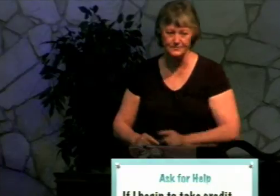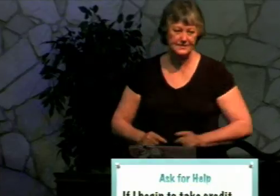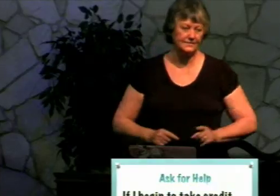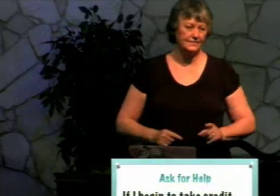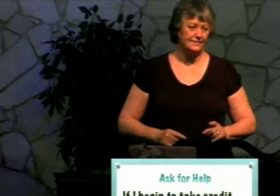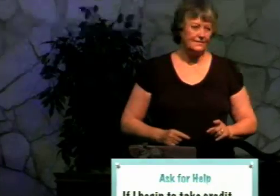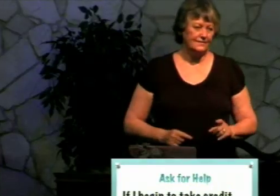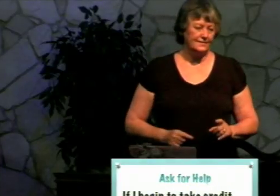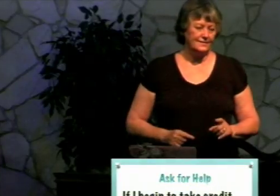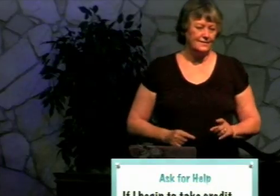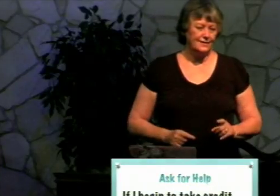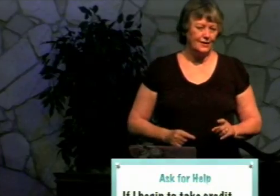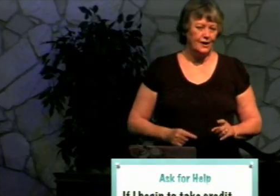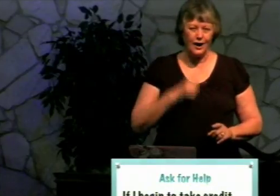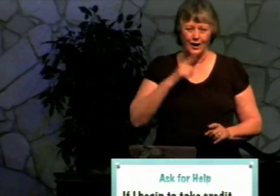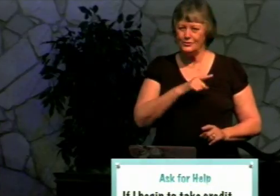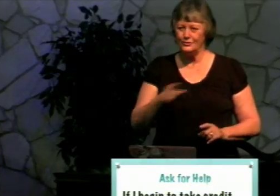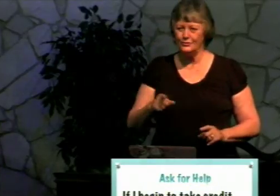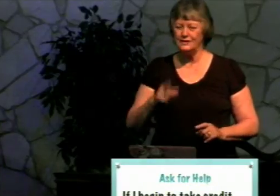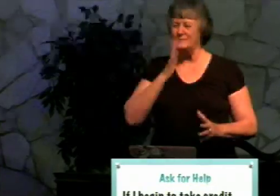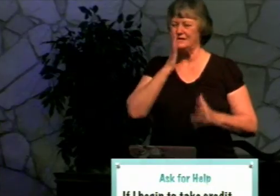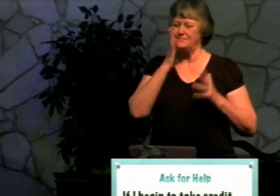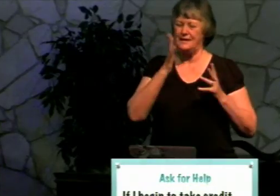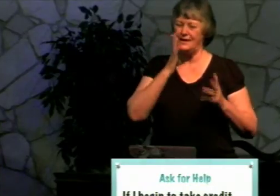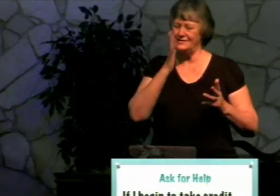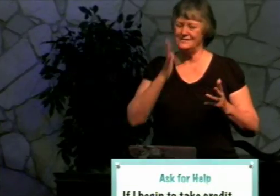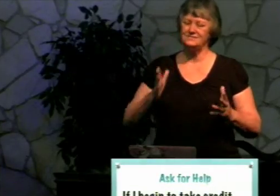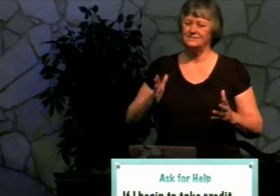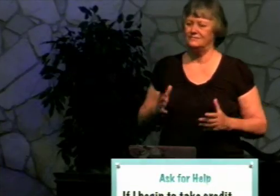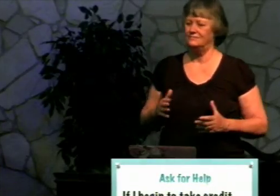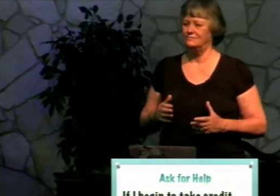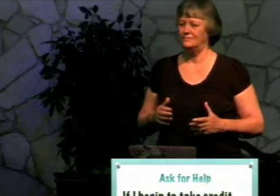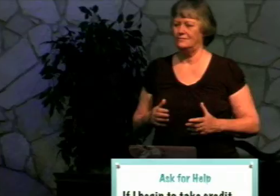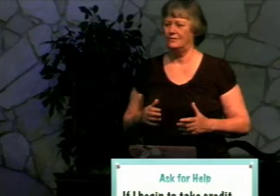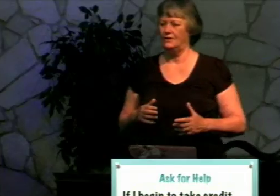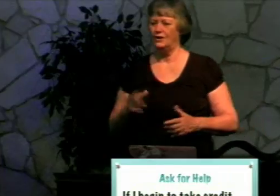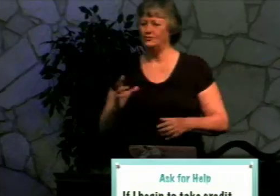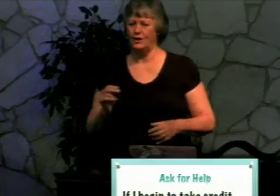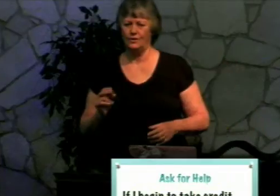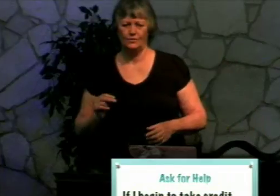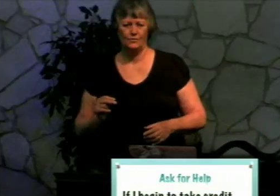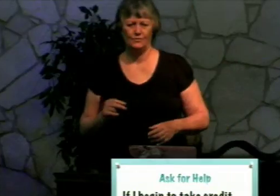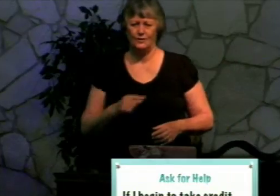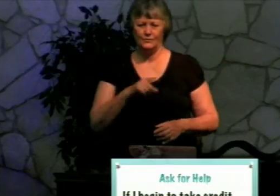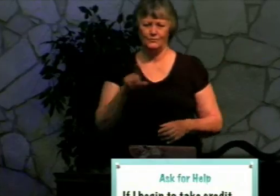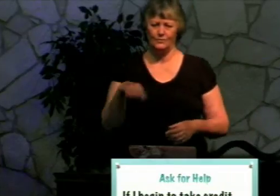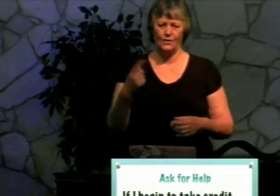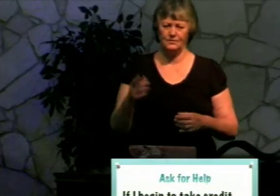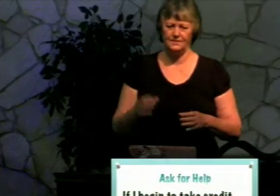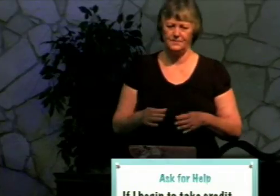happen? Are you going to be embarrassed? No, you're only the